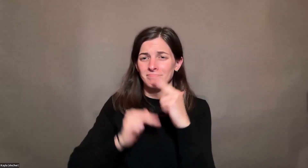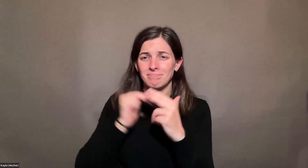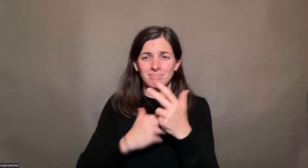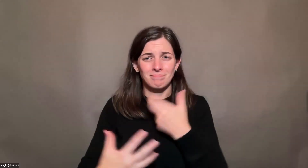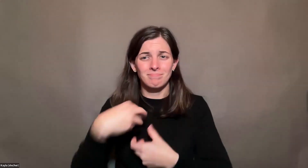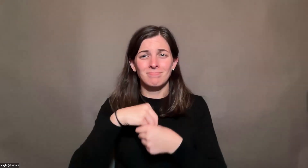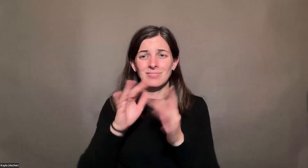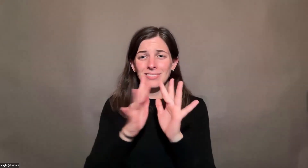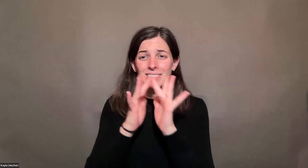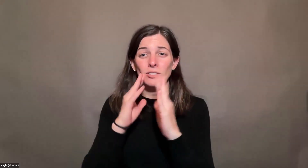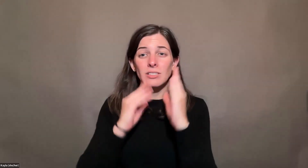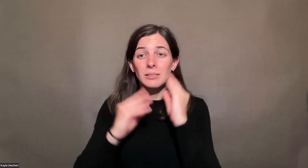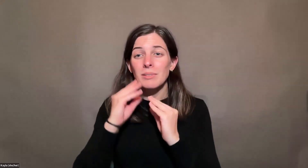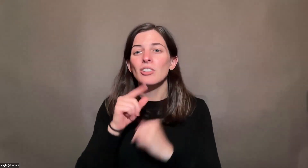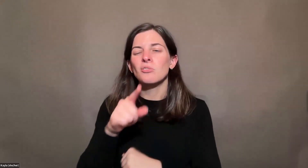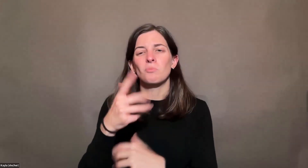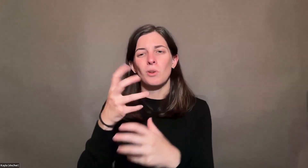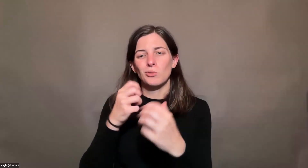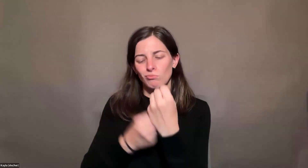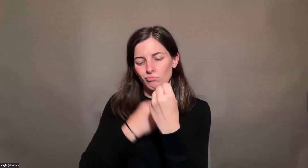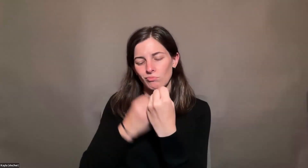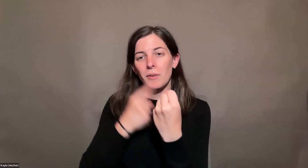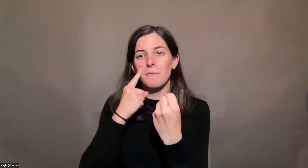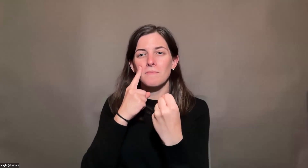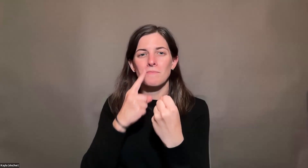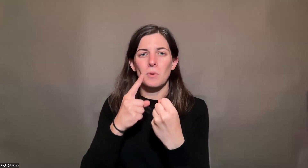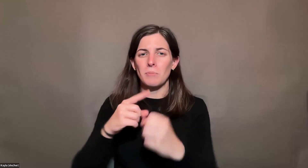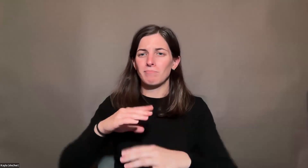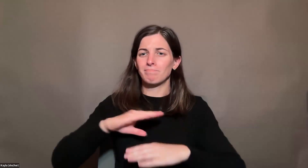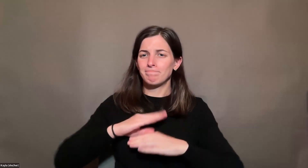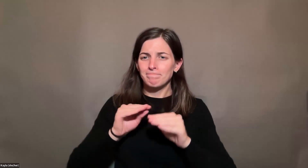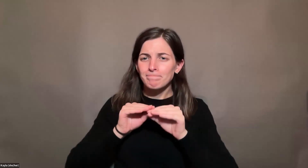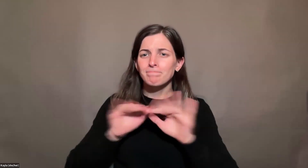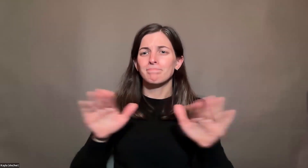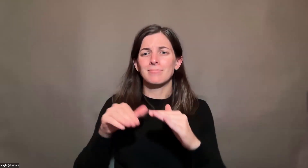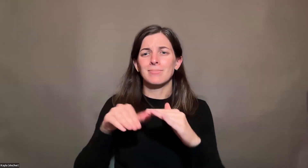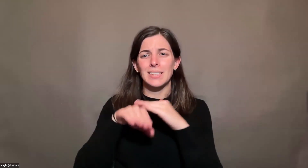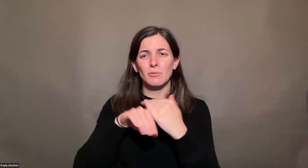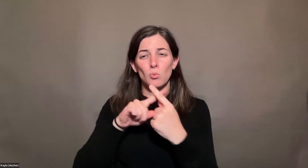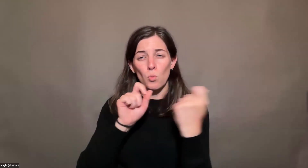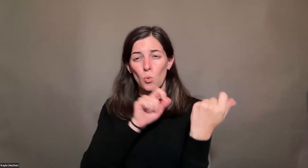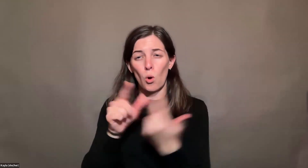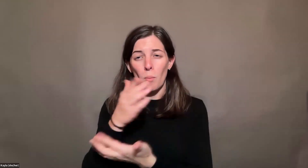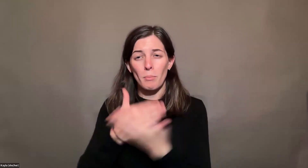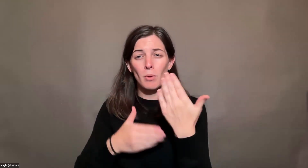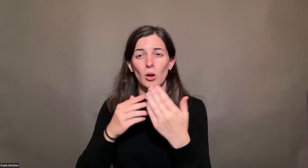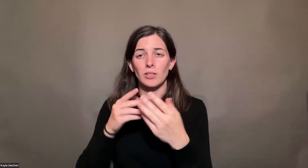experiences and advocates for embedding accessibility into every stage of the development process. He